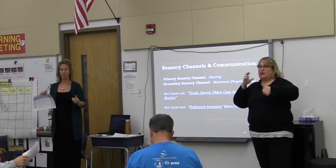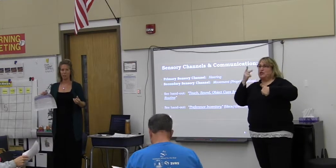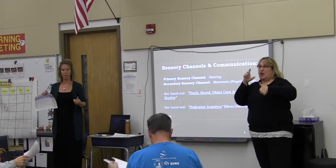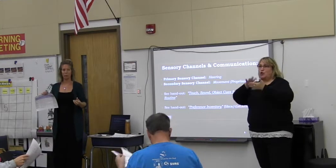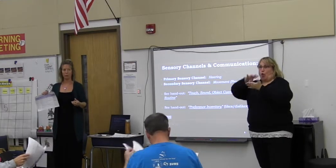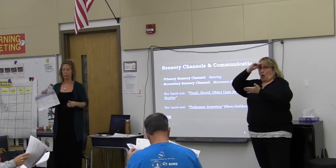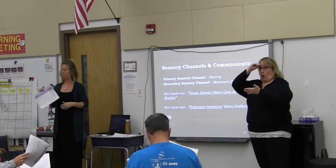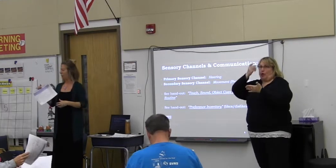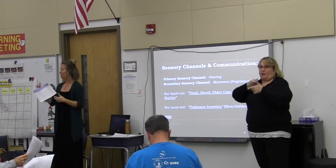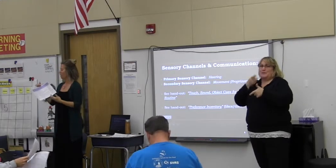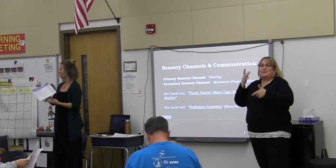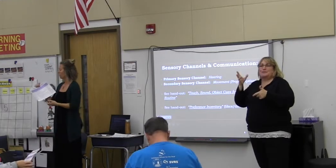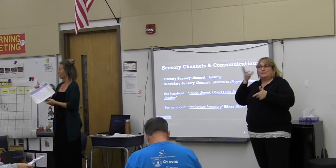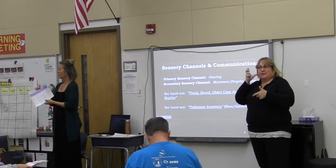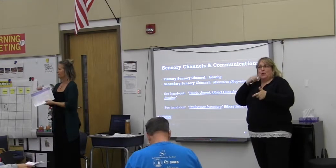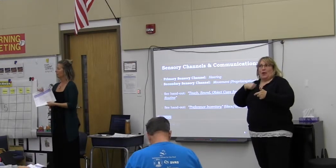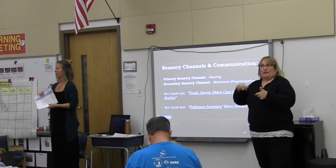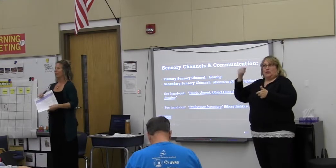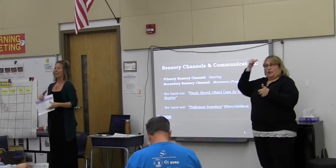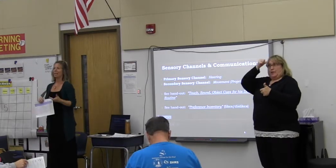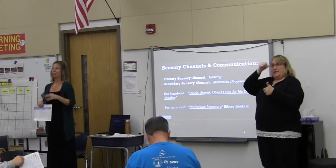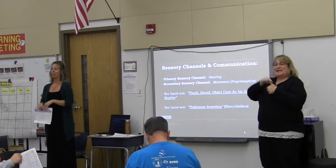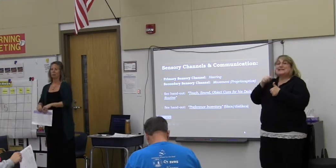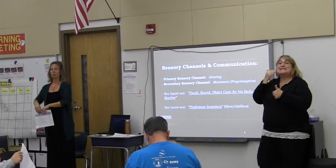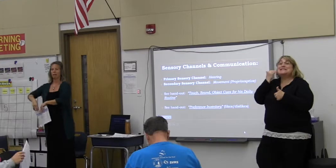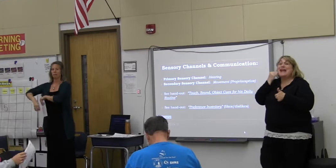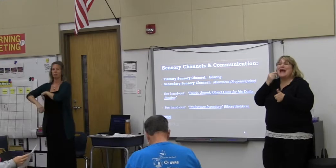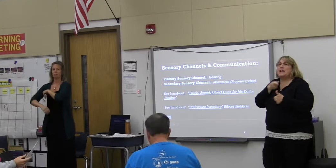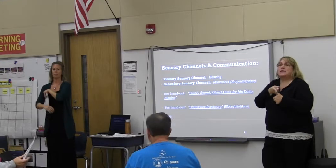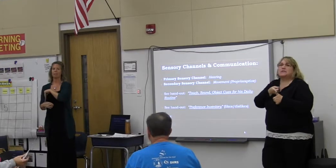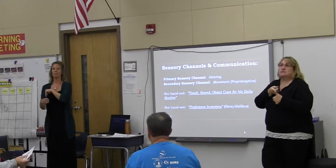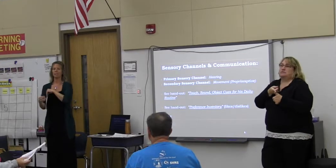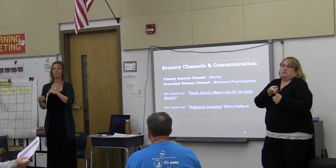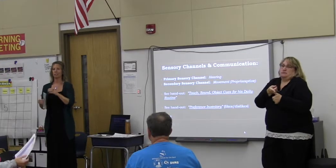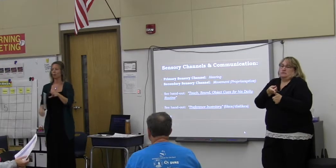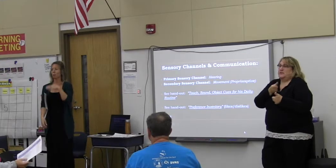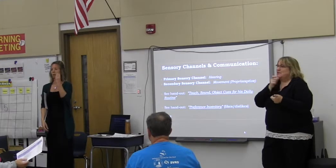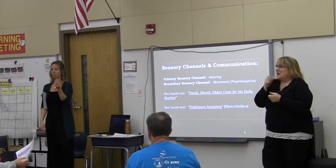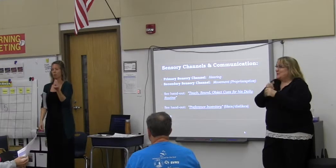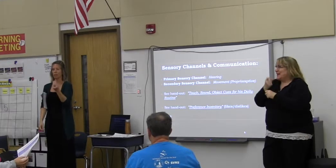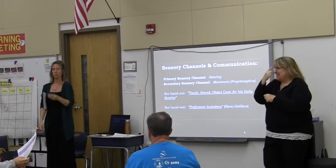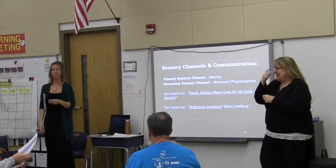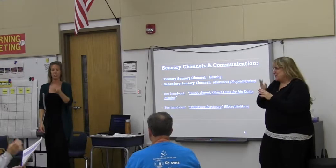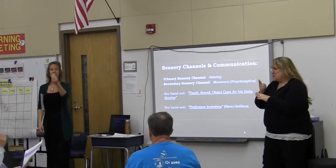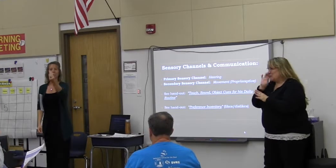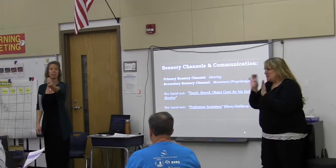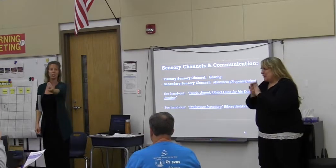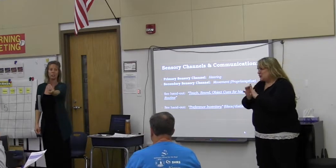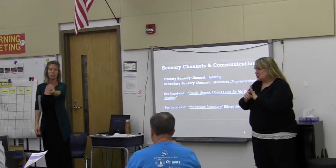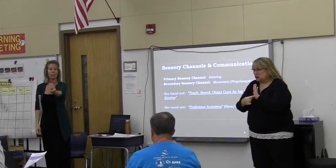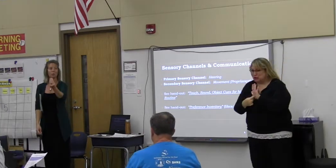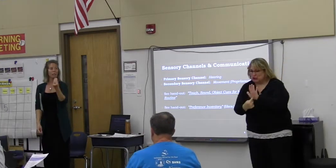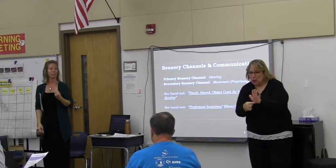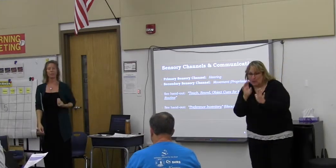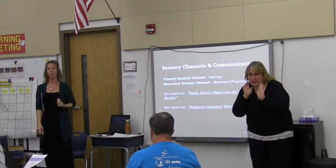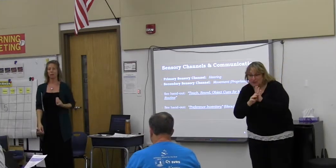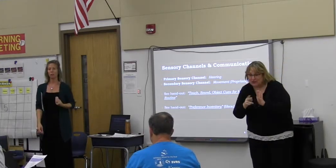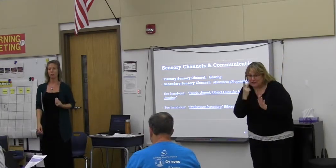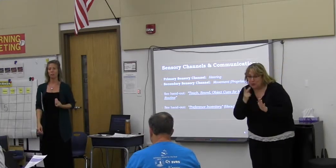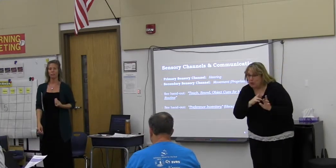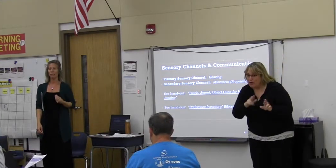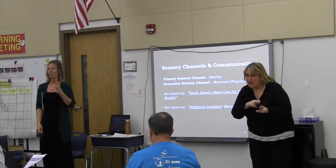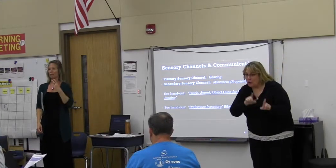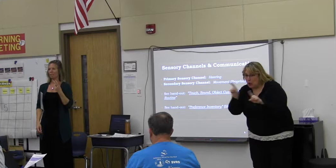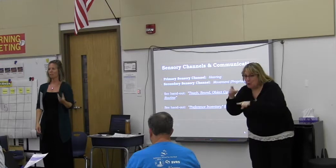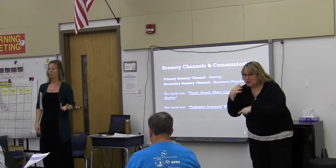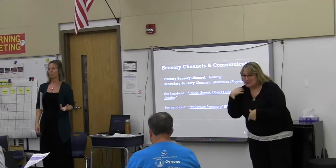how we communicate with him. So with Stan, it wouldn't make sense to use a picture with him and show him a picture and say, we're getting ready to go to